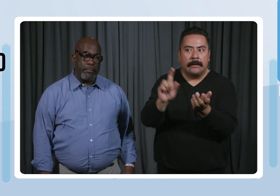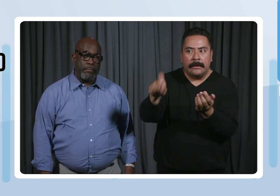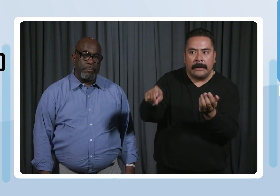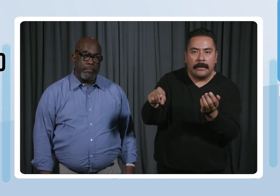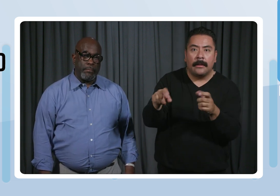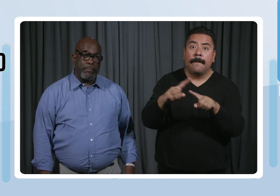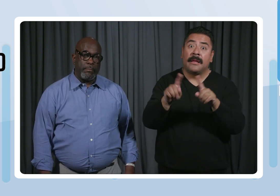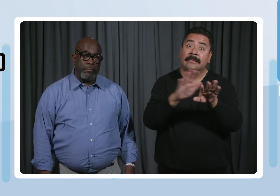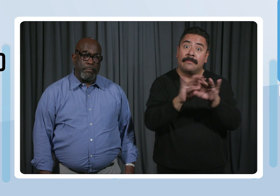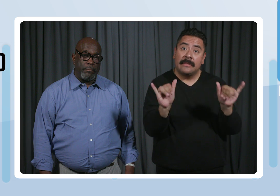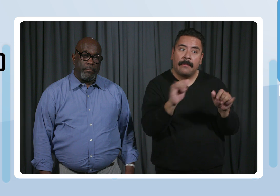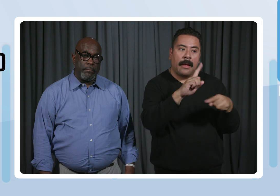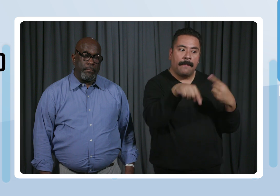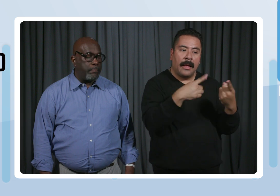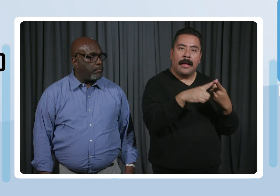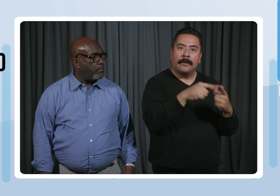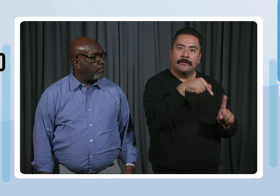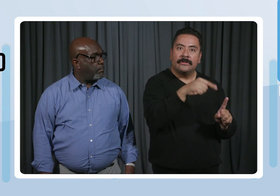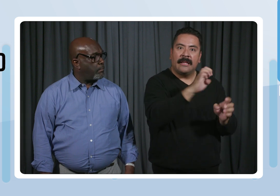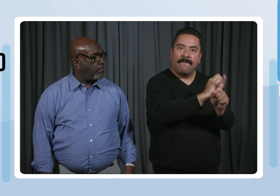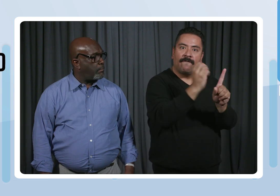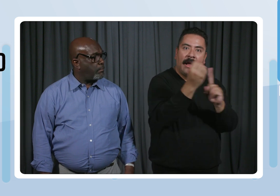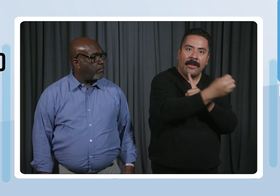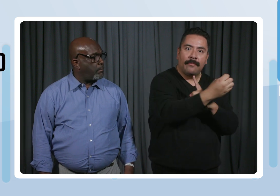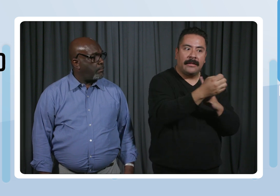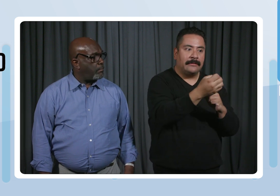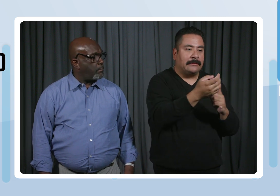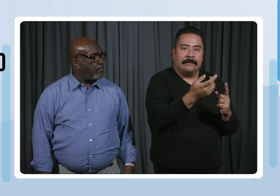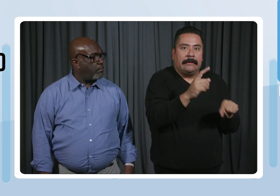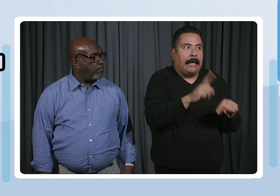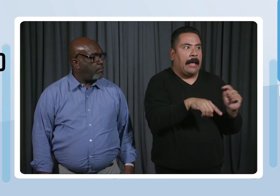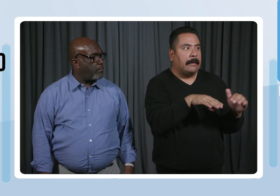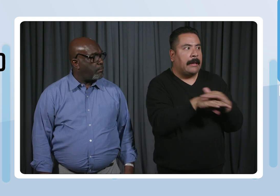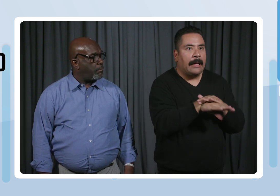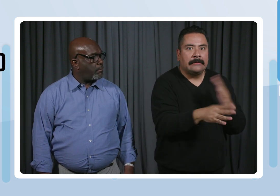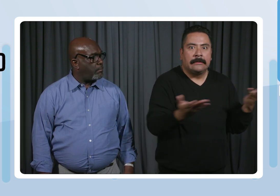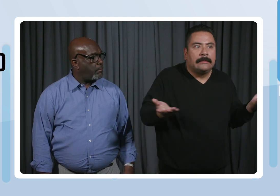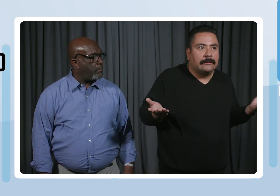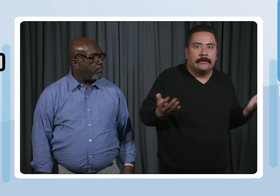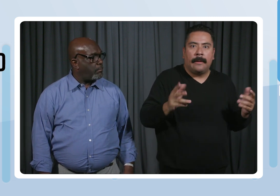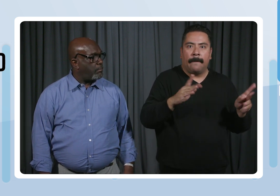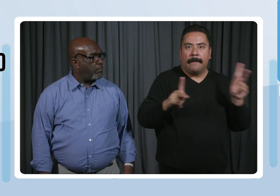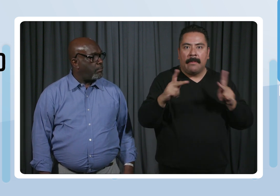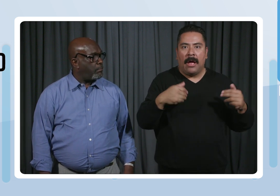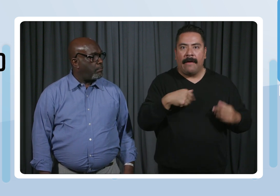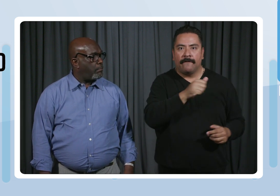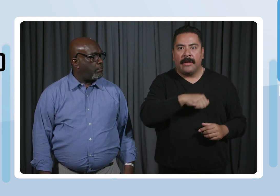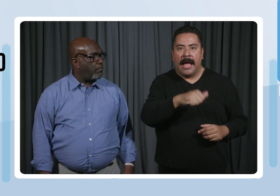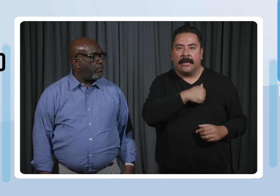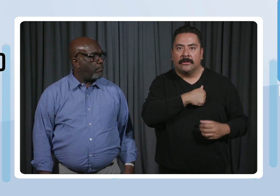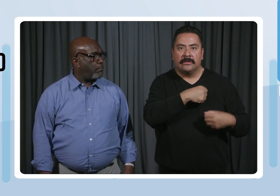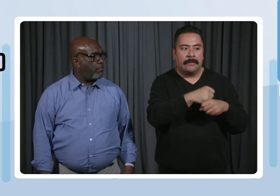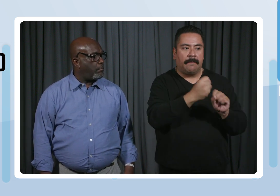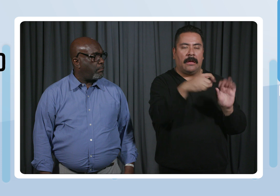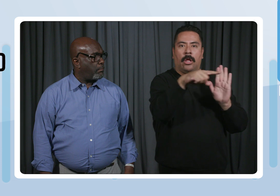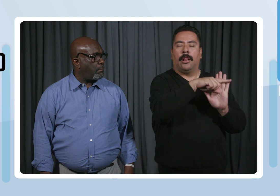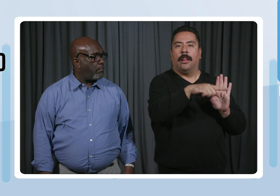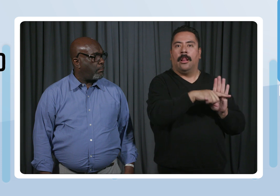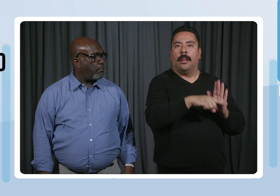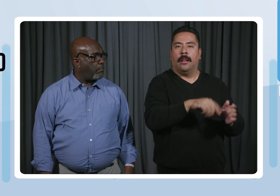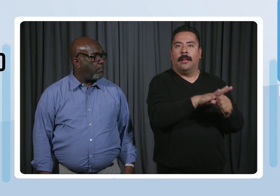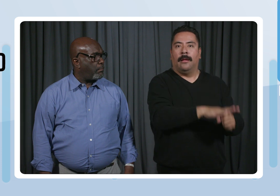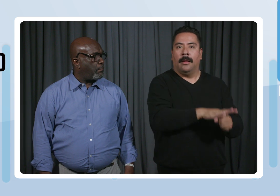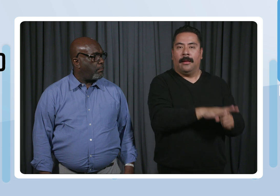It's also about the fact that environments are inaccessible and that people have attitudes that are stigmatizing towards disabled